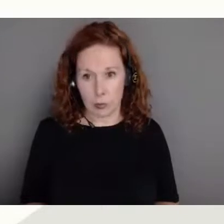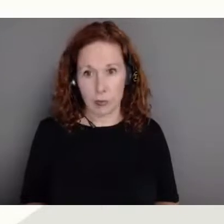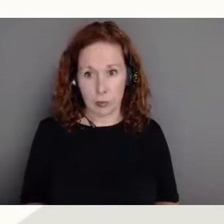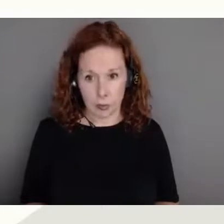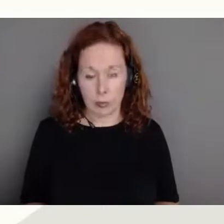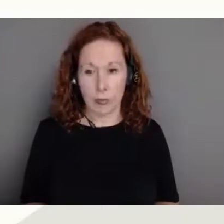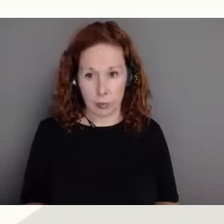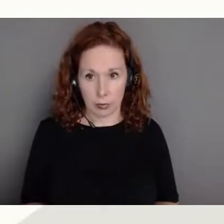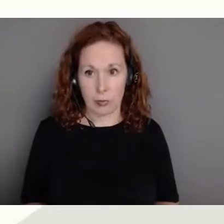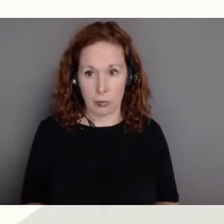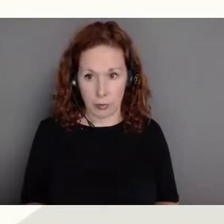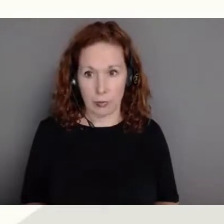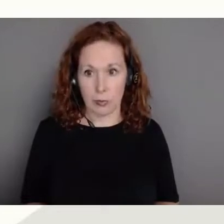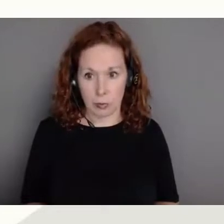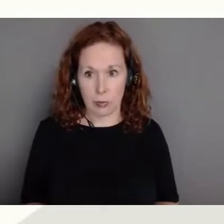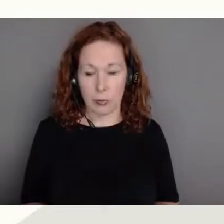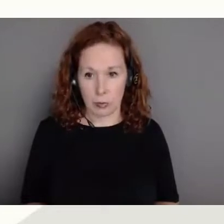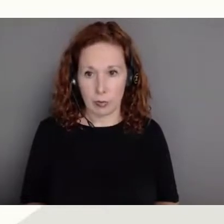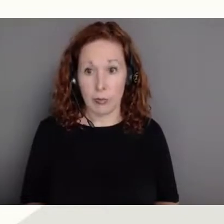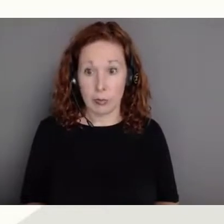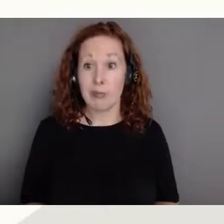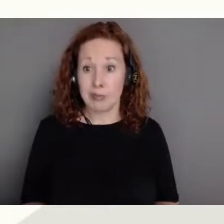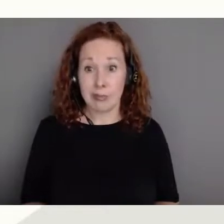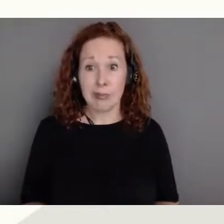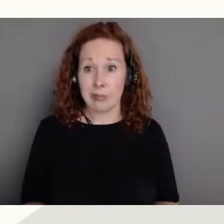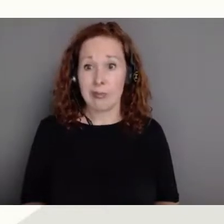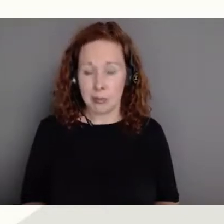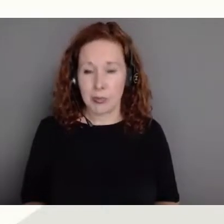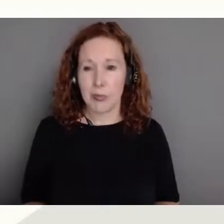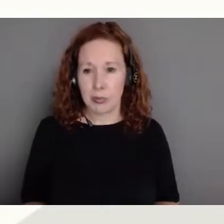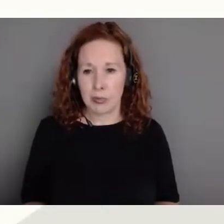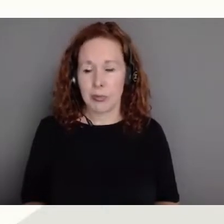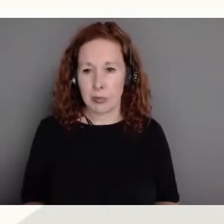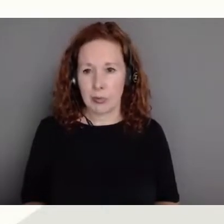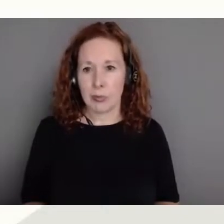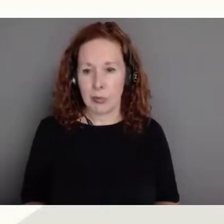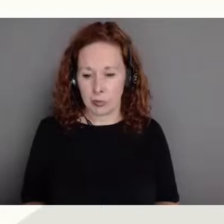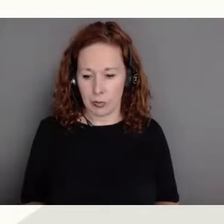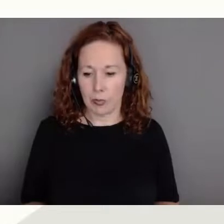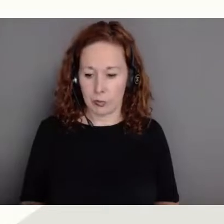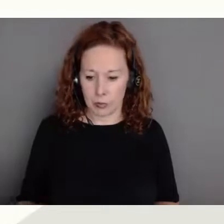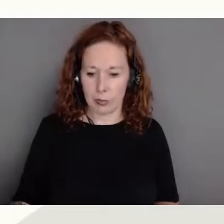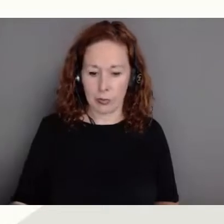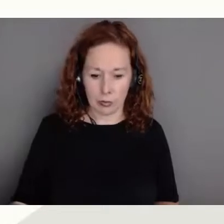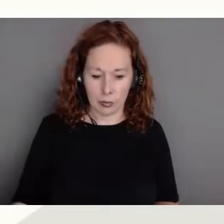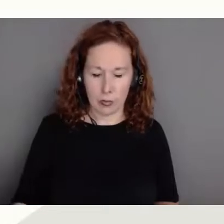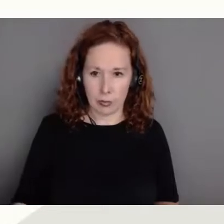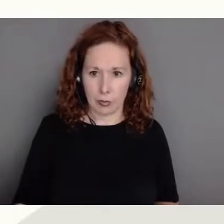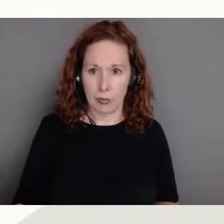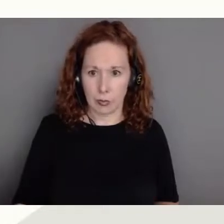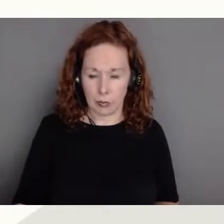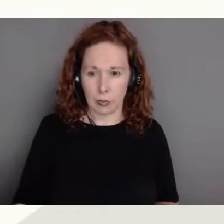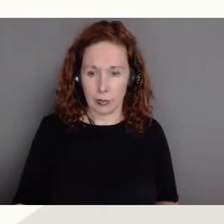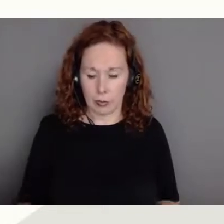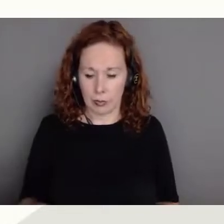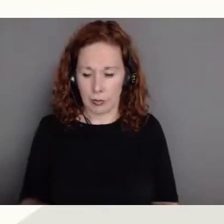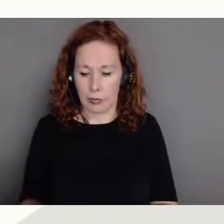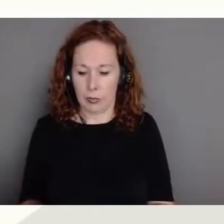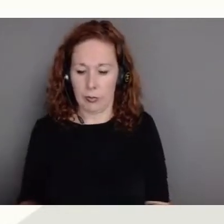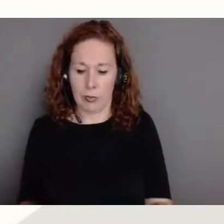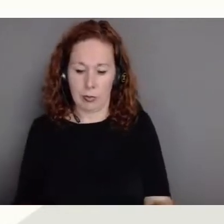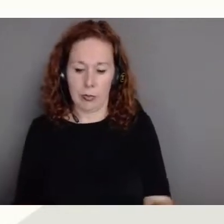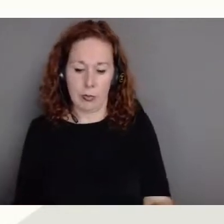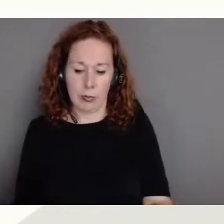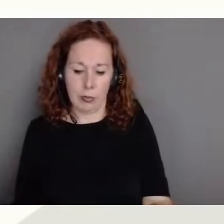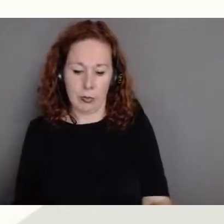is no interpreter at the town hall meeting, right? One other myth I want to bust through is, and I know people will possibly be